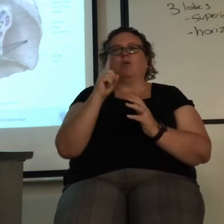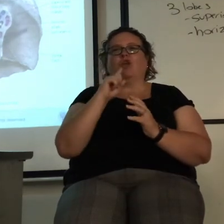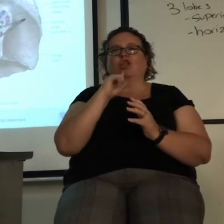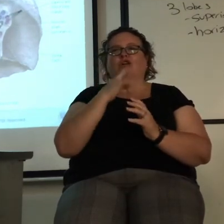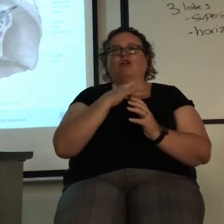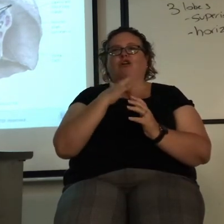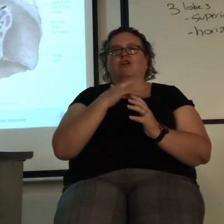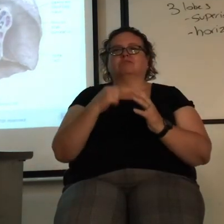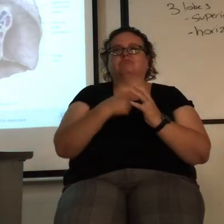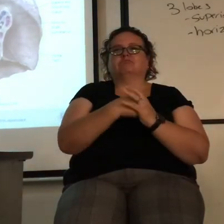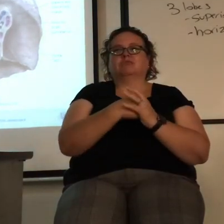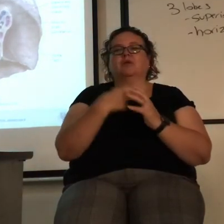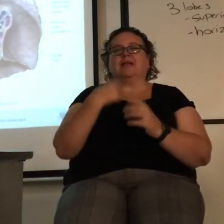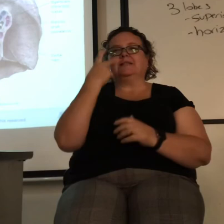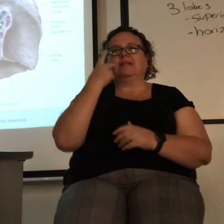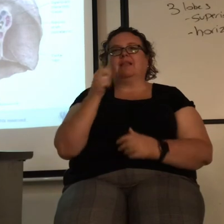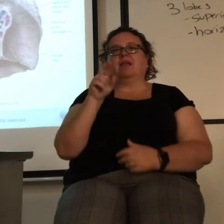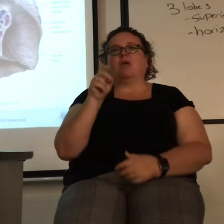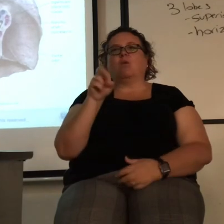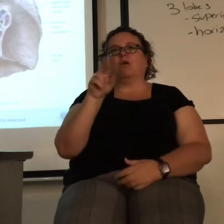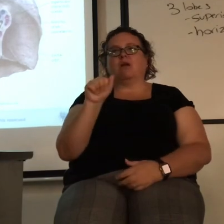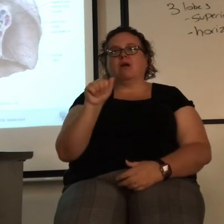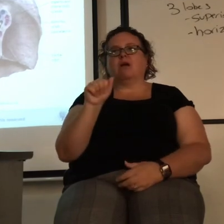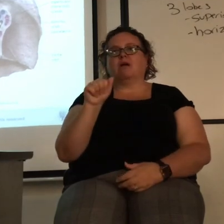right here, and you can see the aorta going down there.